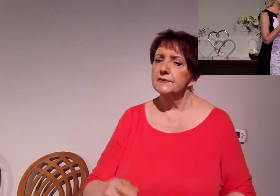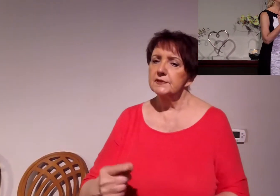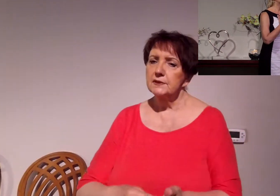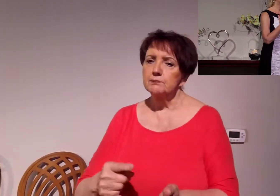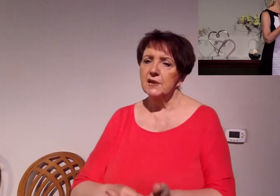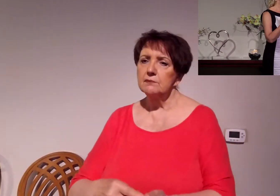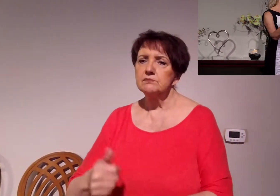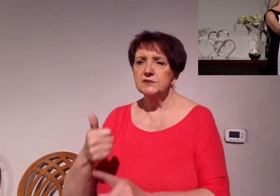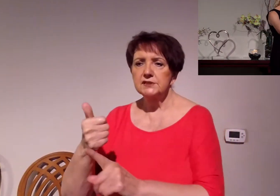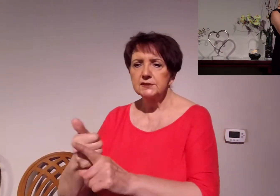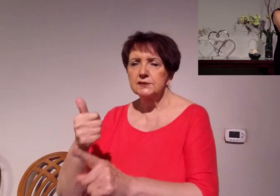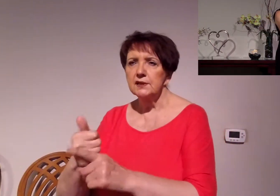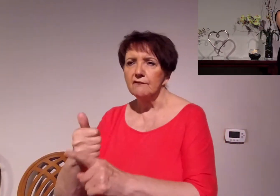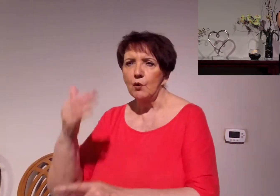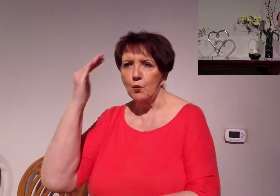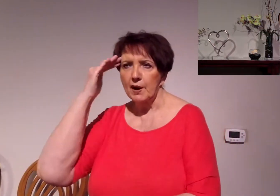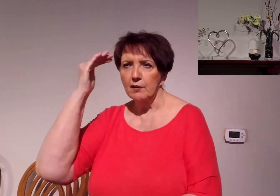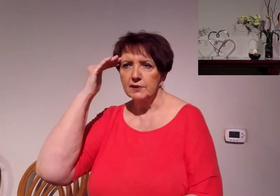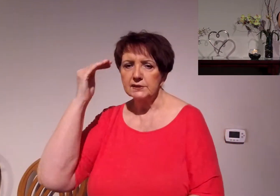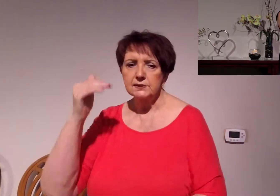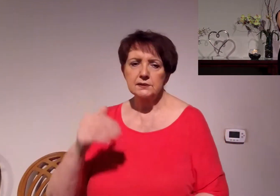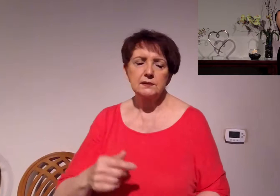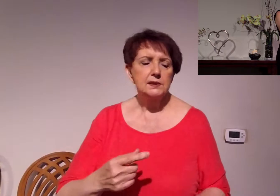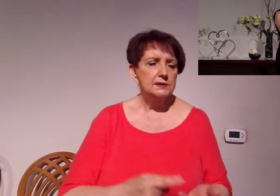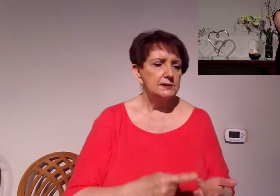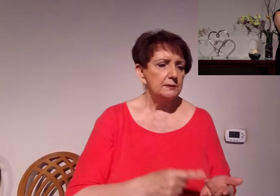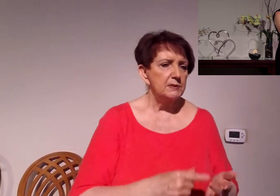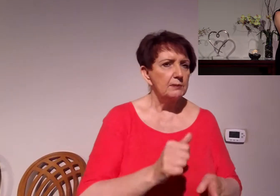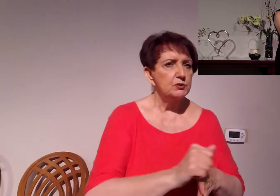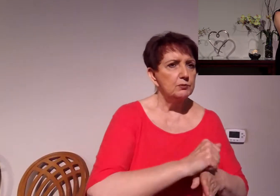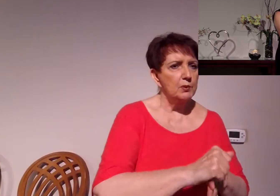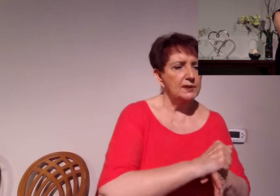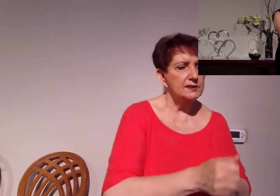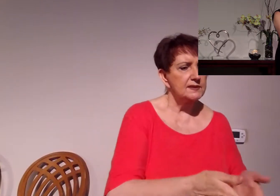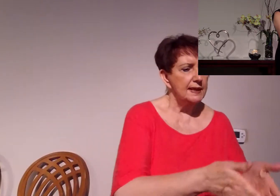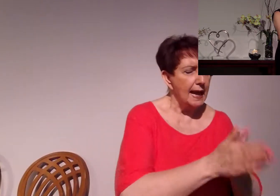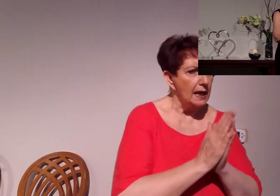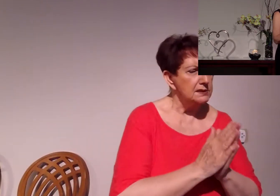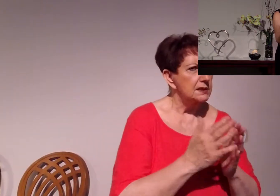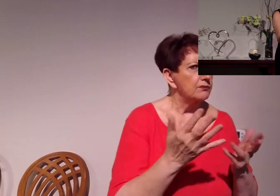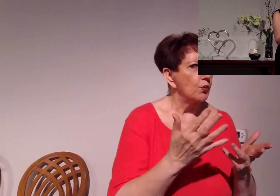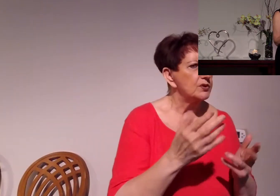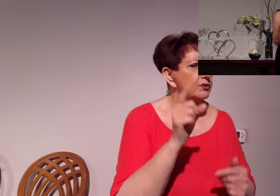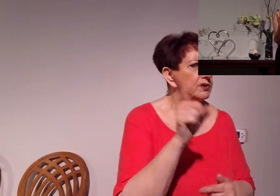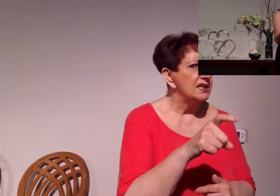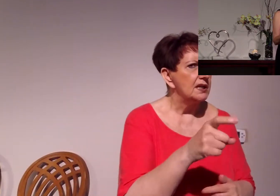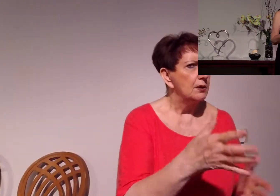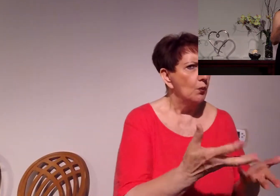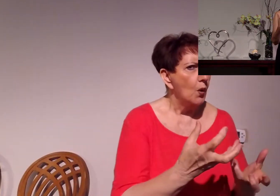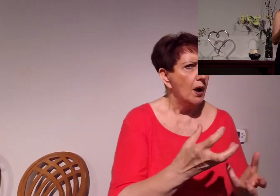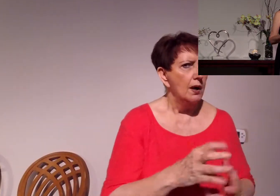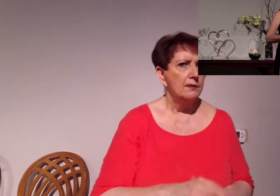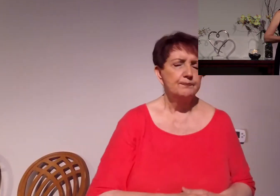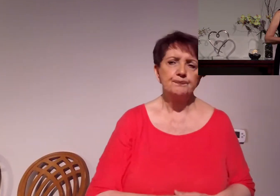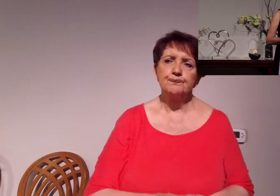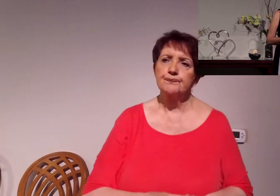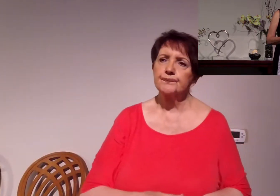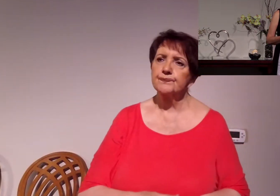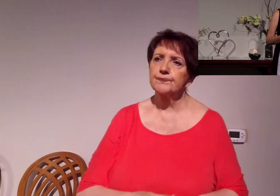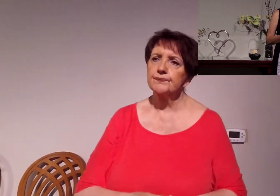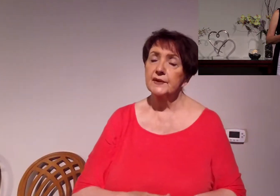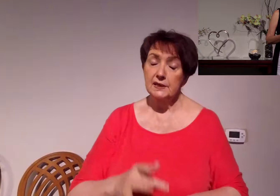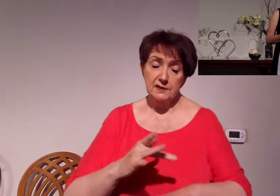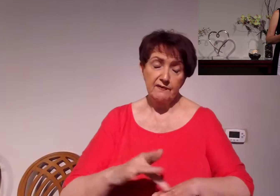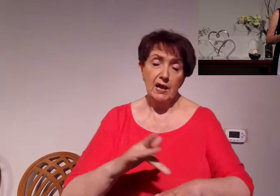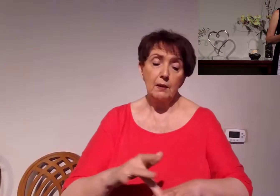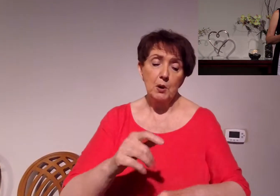Other times we're practicing asking for what we need and want. Do you see, all of that is available to